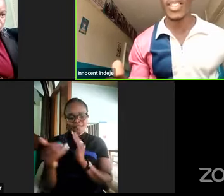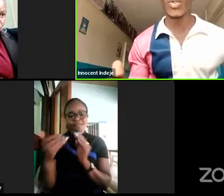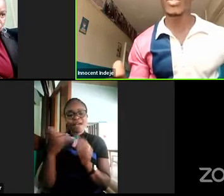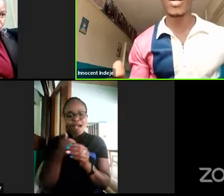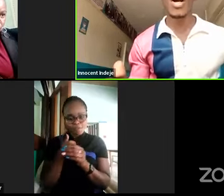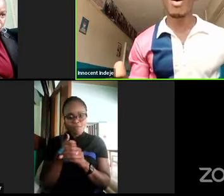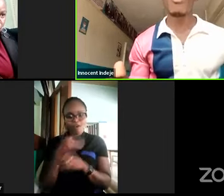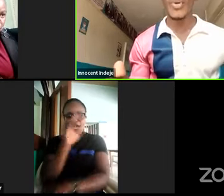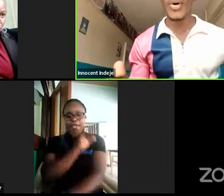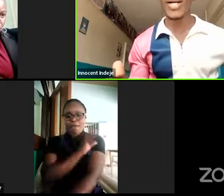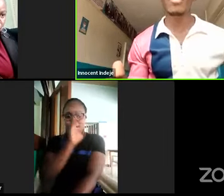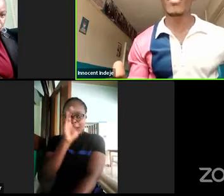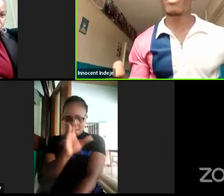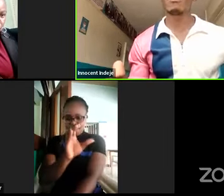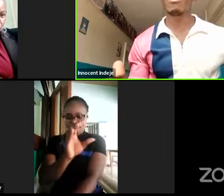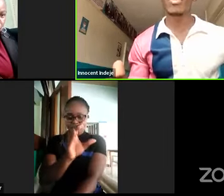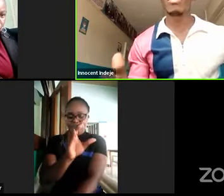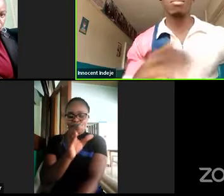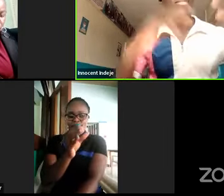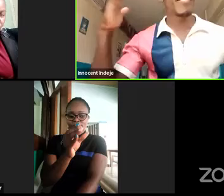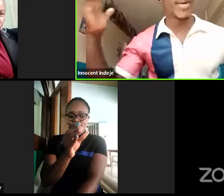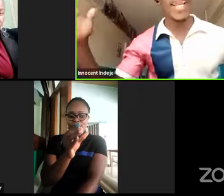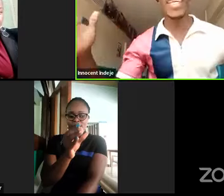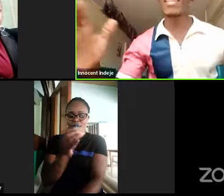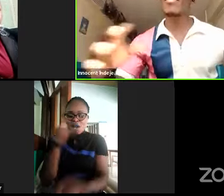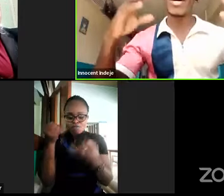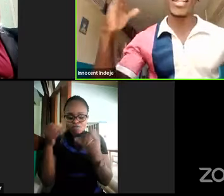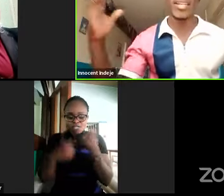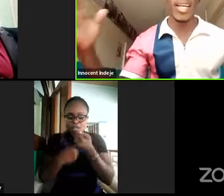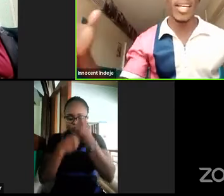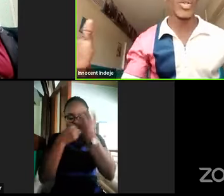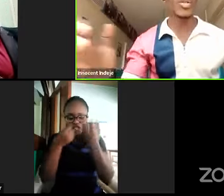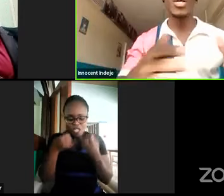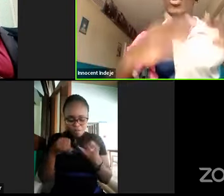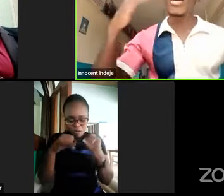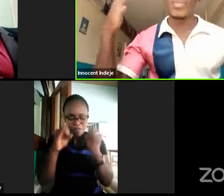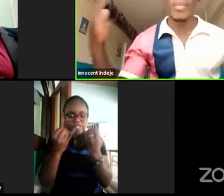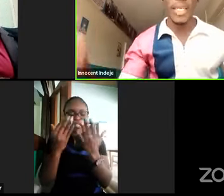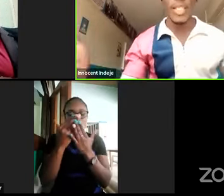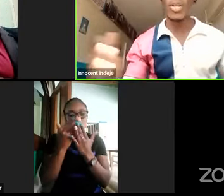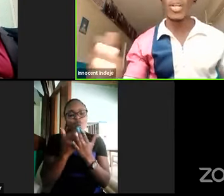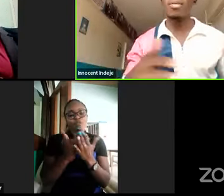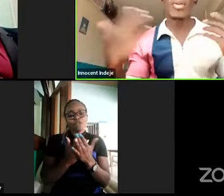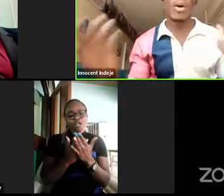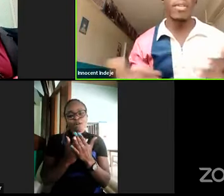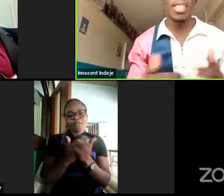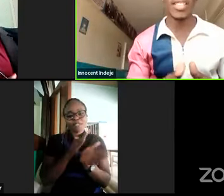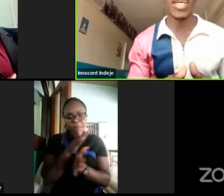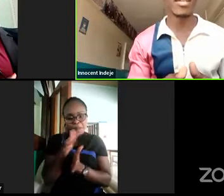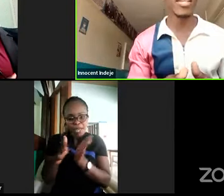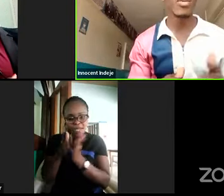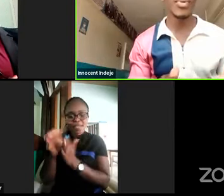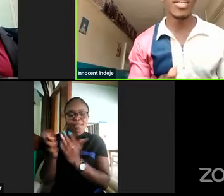implementation of programs, from planning, from ideation, to the implementation, even to the oversight. And this speaks